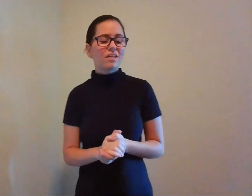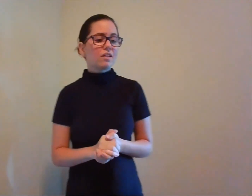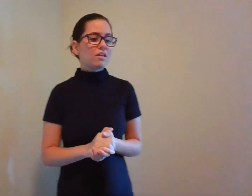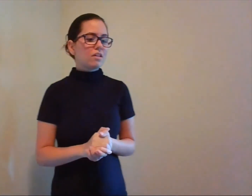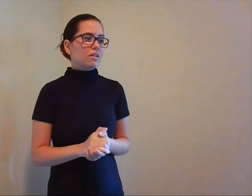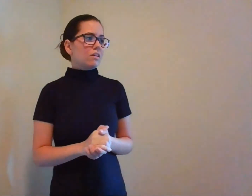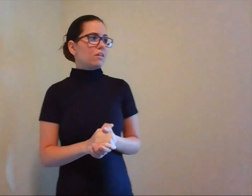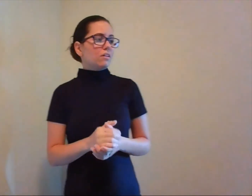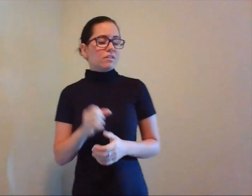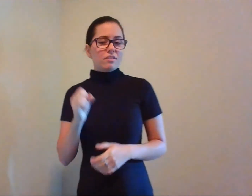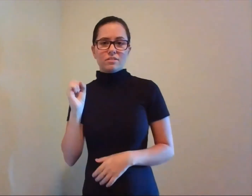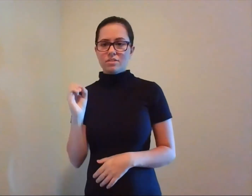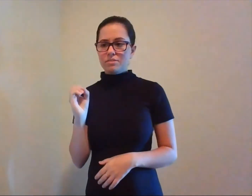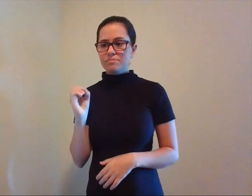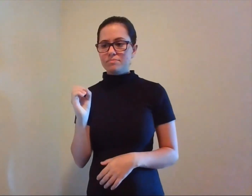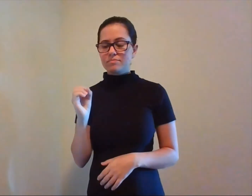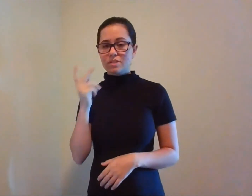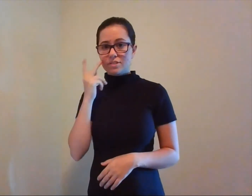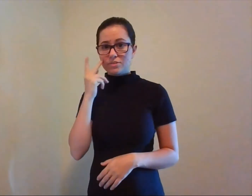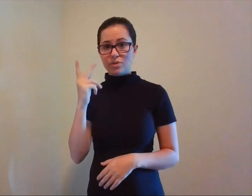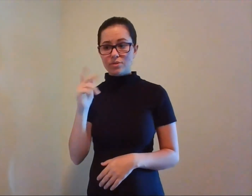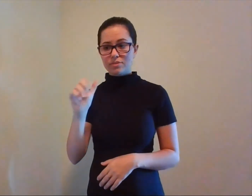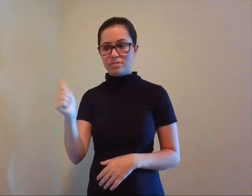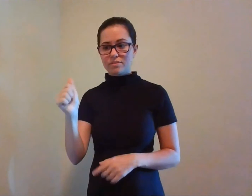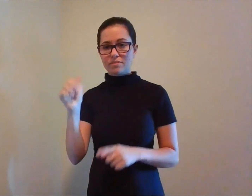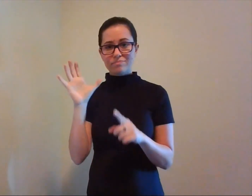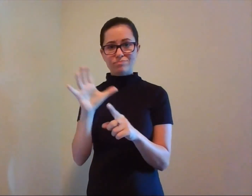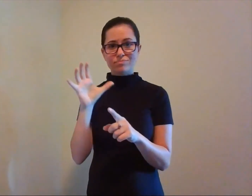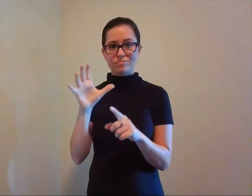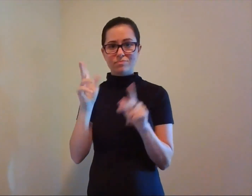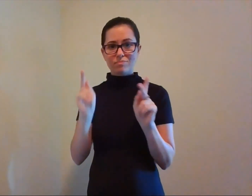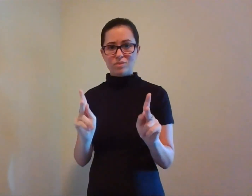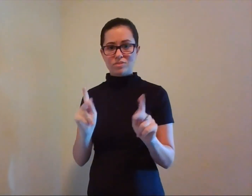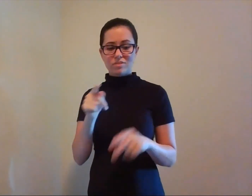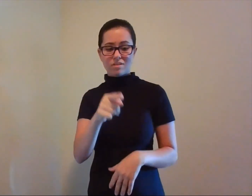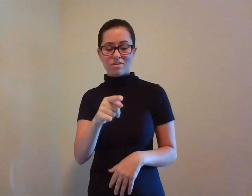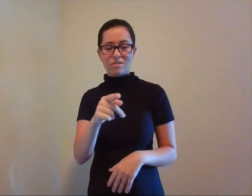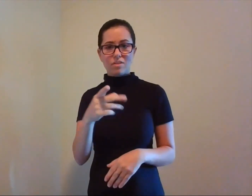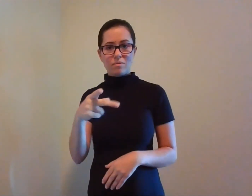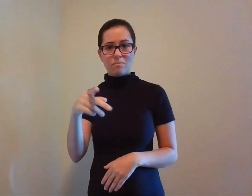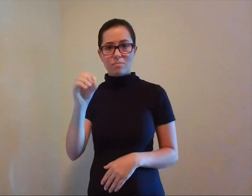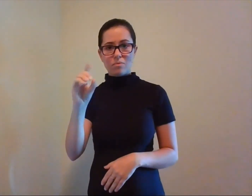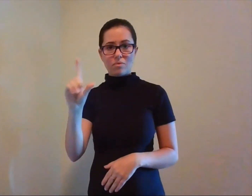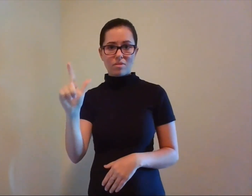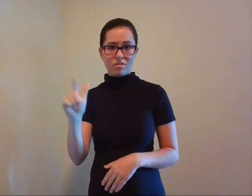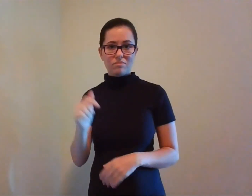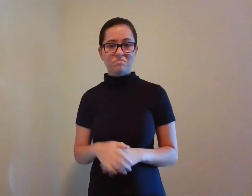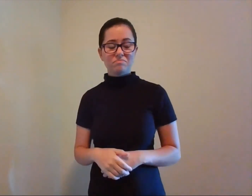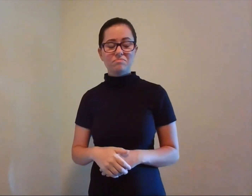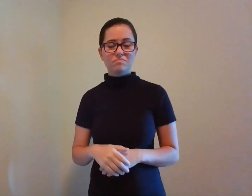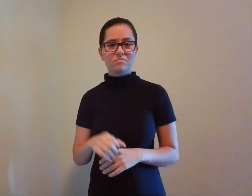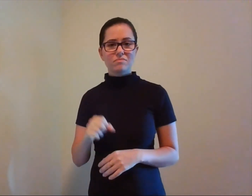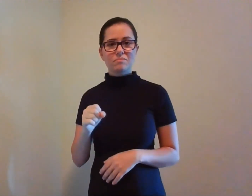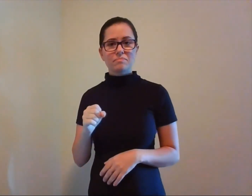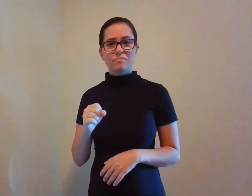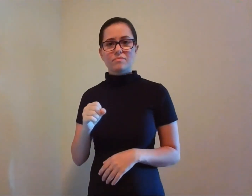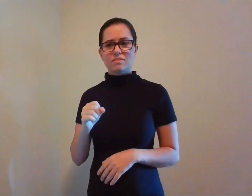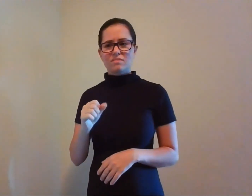see Seinfeld. Kramer's in the hot tub, and we're sitting there lounging, And we finally got this spot at the family